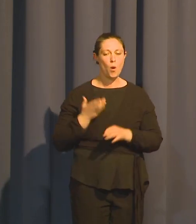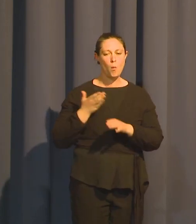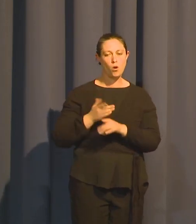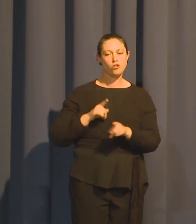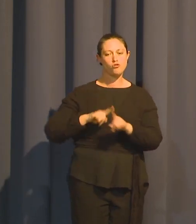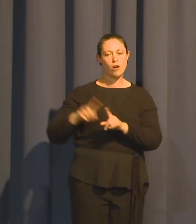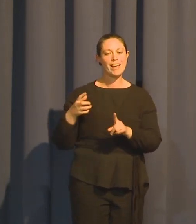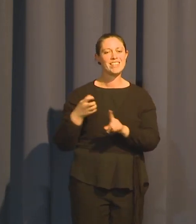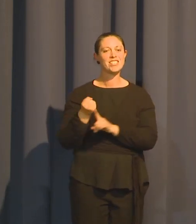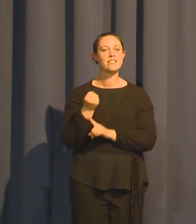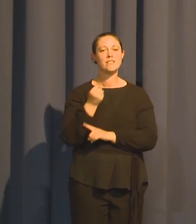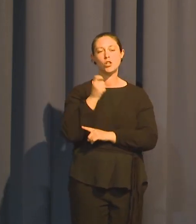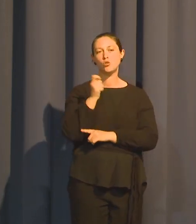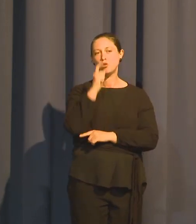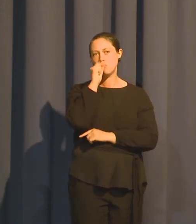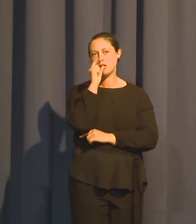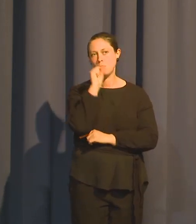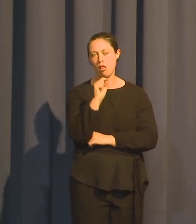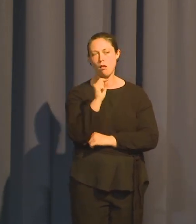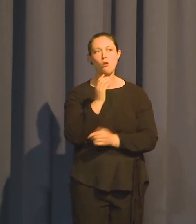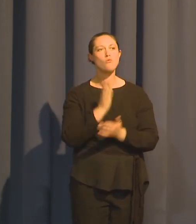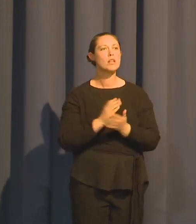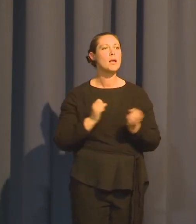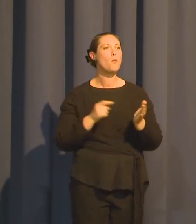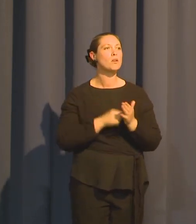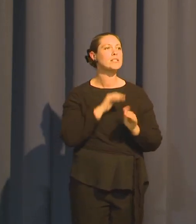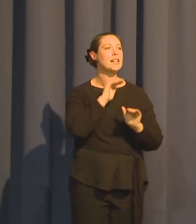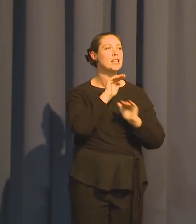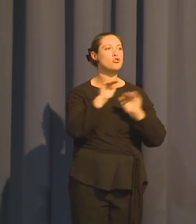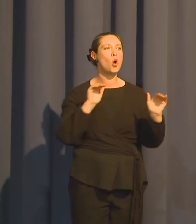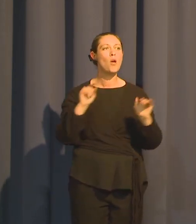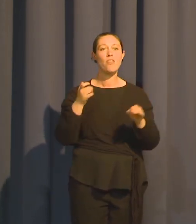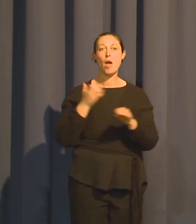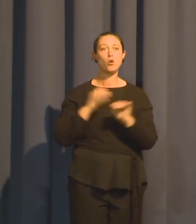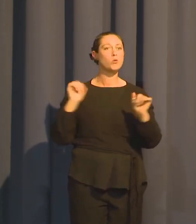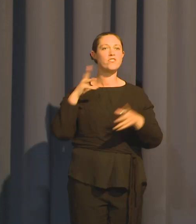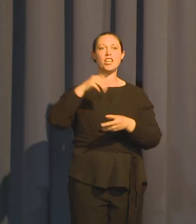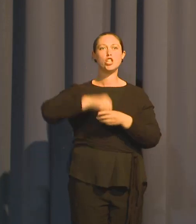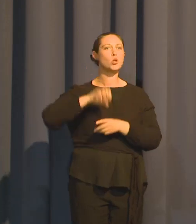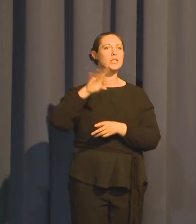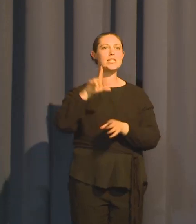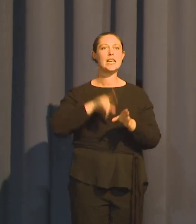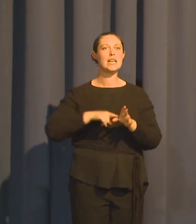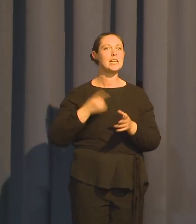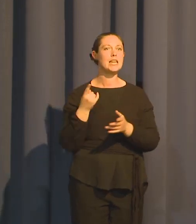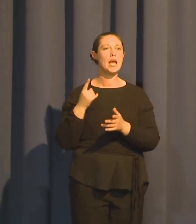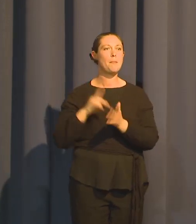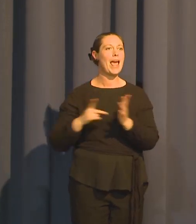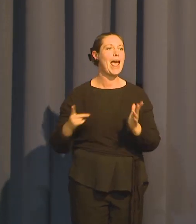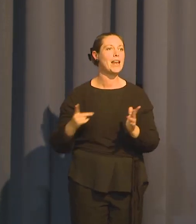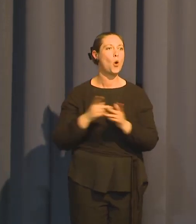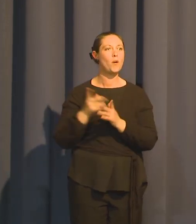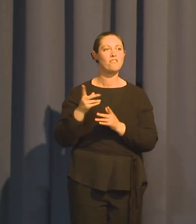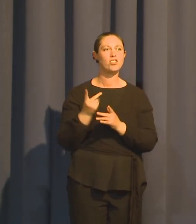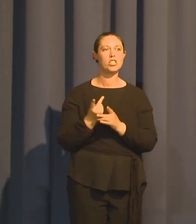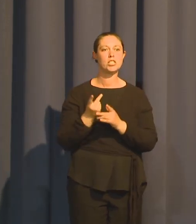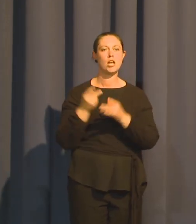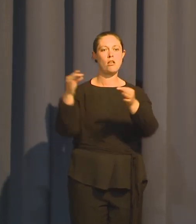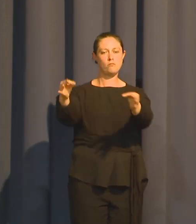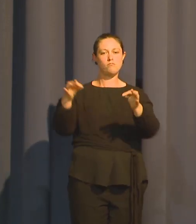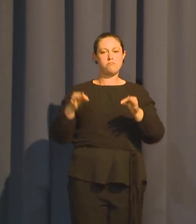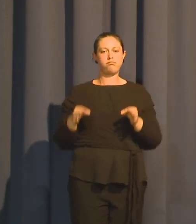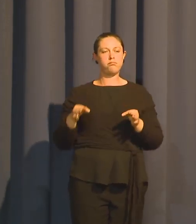possible. It's important to note that that work was already in the 10-year plan, and we've been able to rephase that and get on with it quite